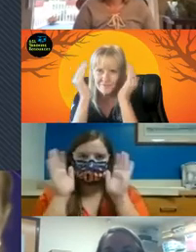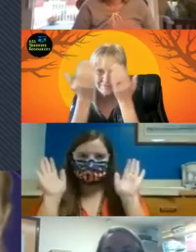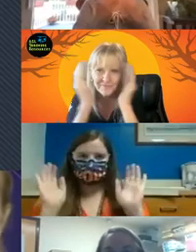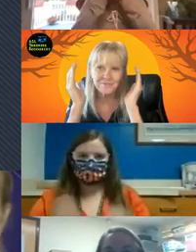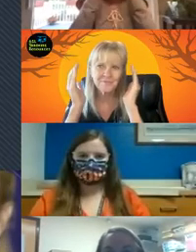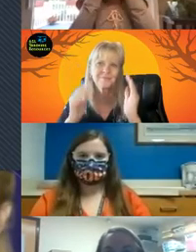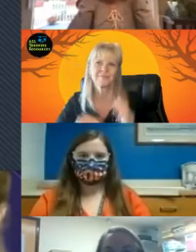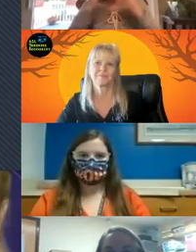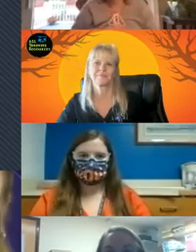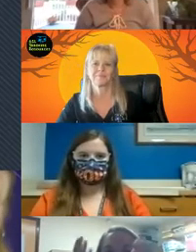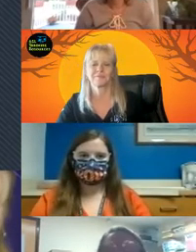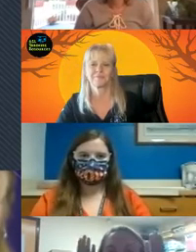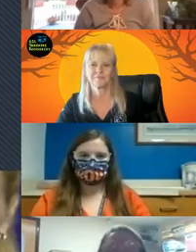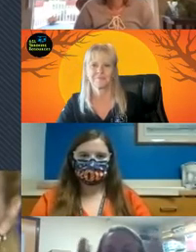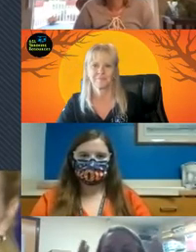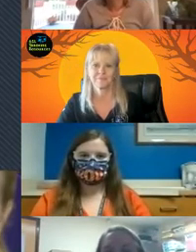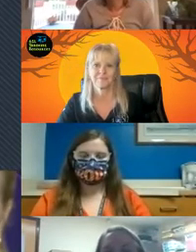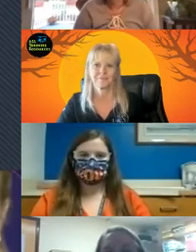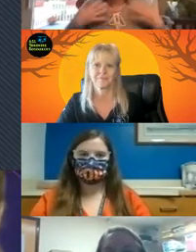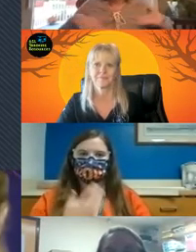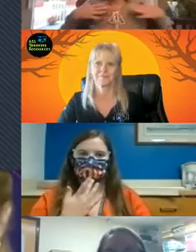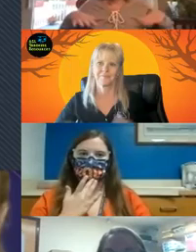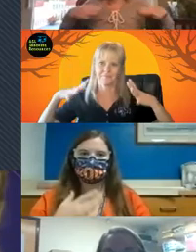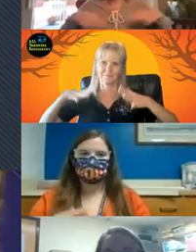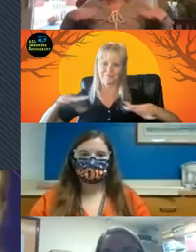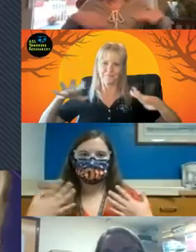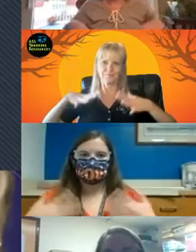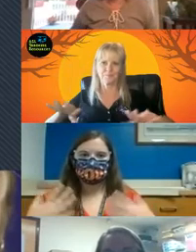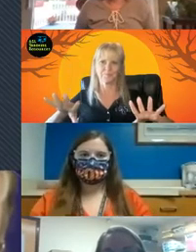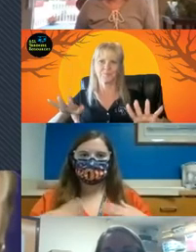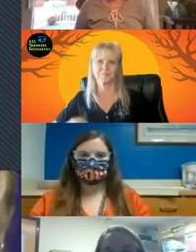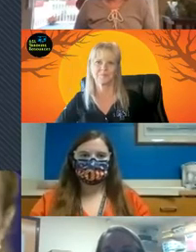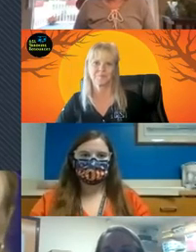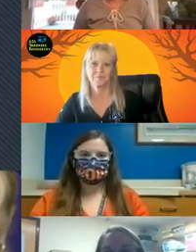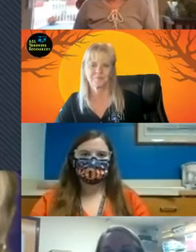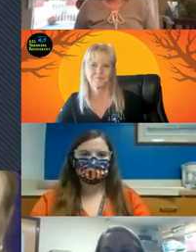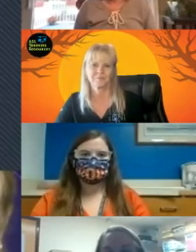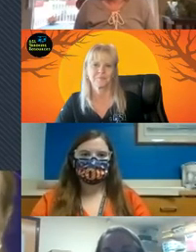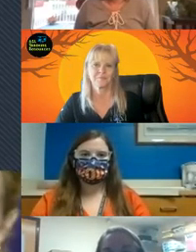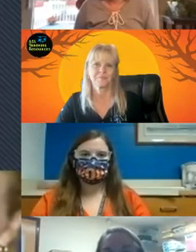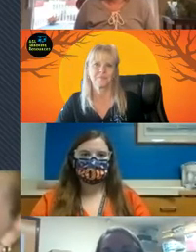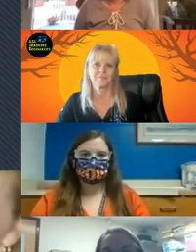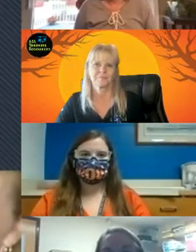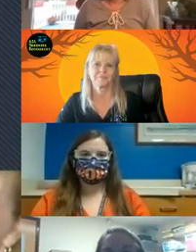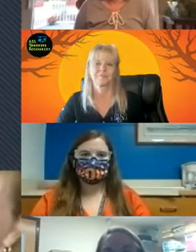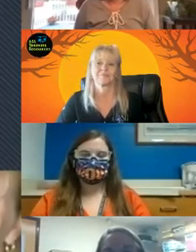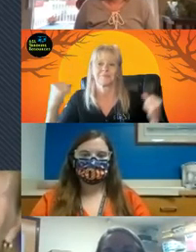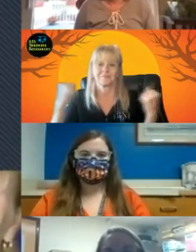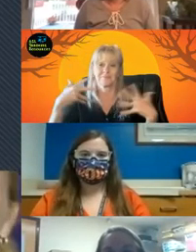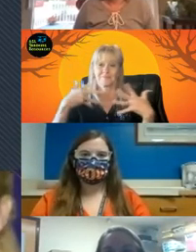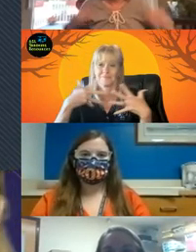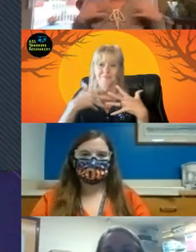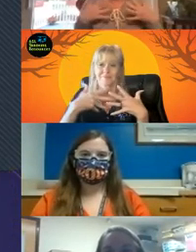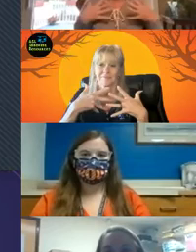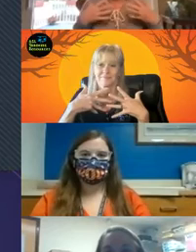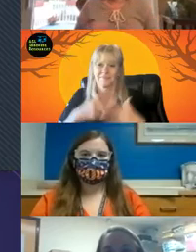party. They put on all their favorite costumes. It was the spookiest, scary